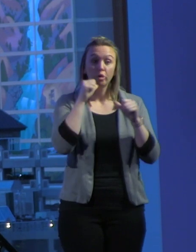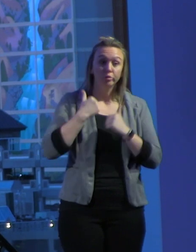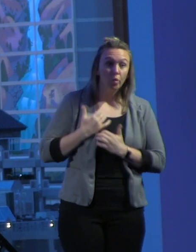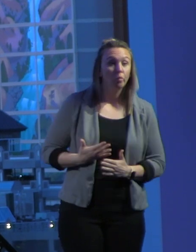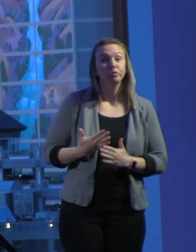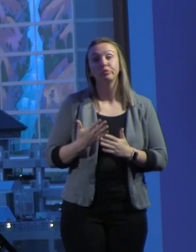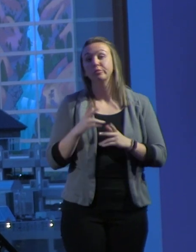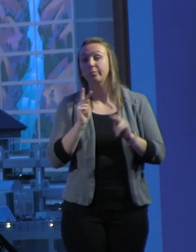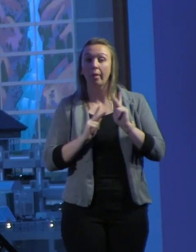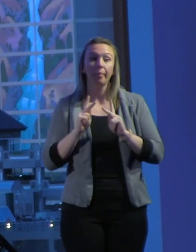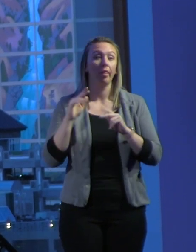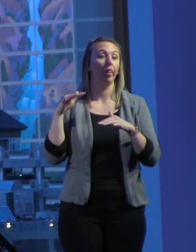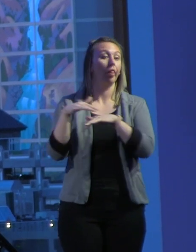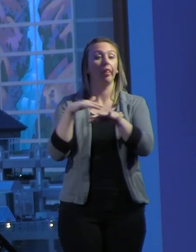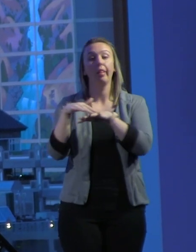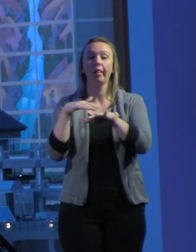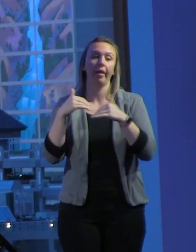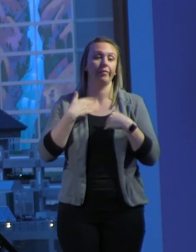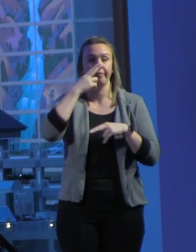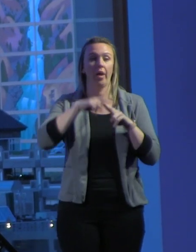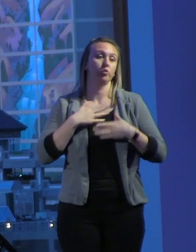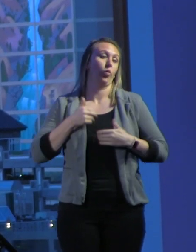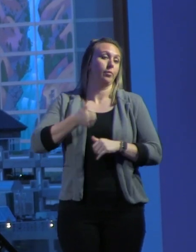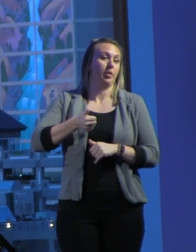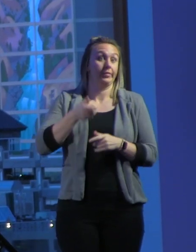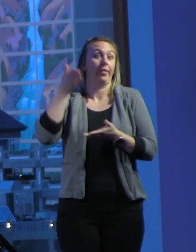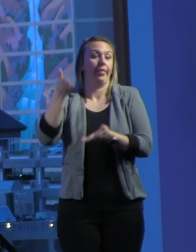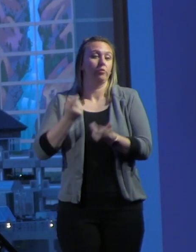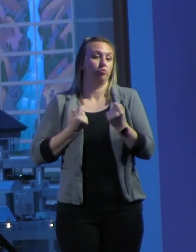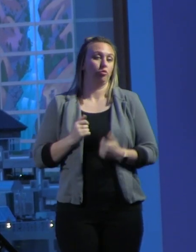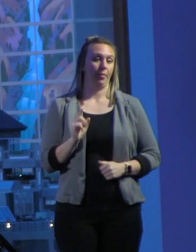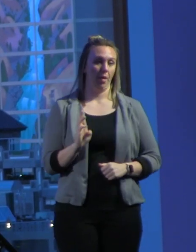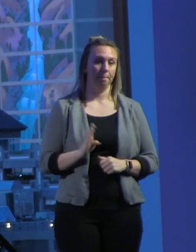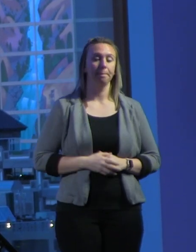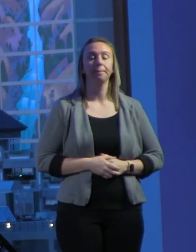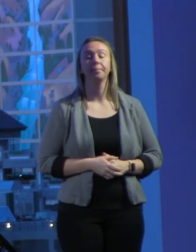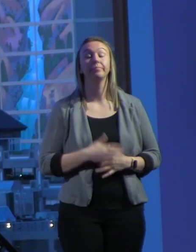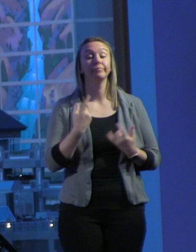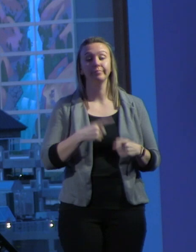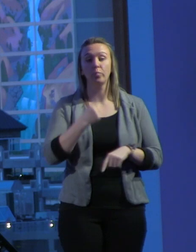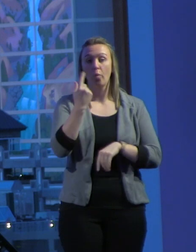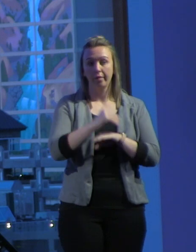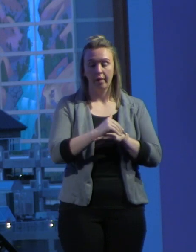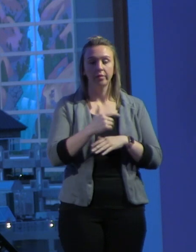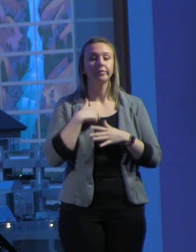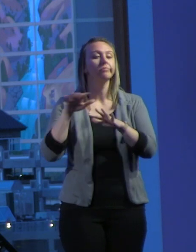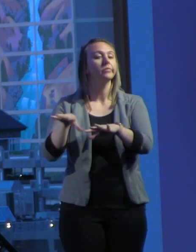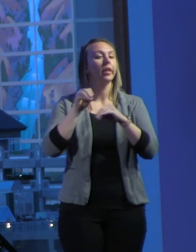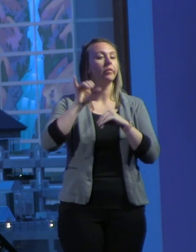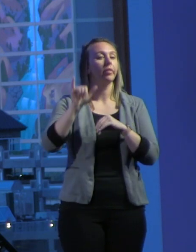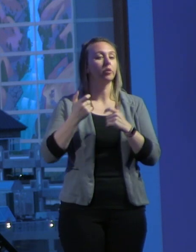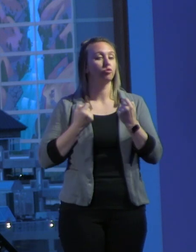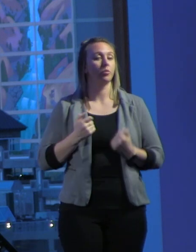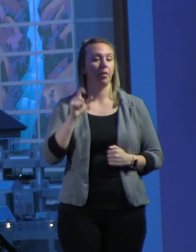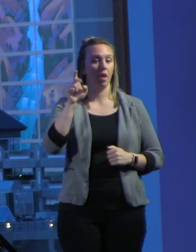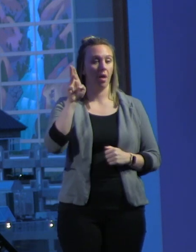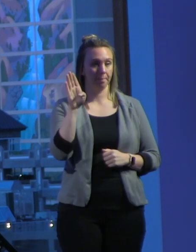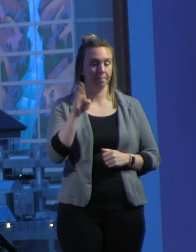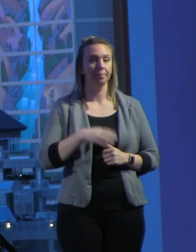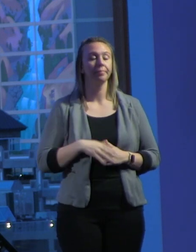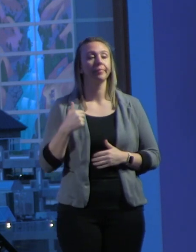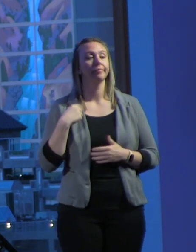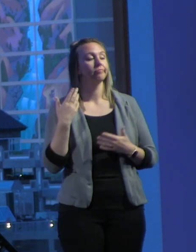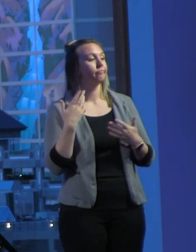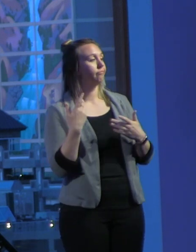and other people having fun, enjoying themselves. Well, one night, I was leaving the strip club and looked across